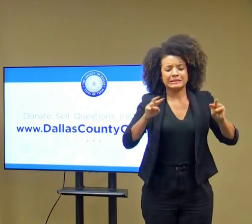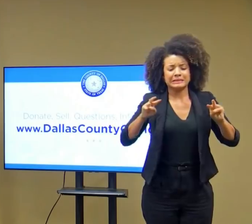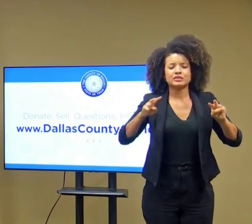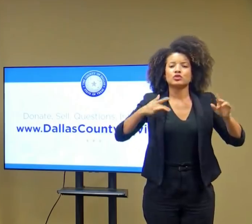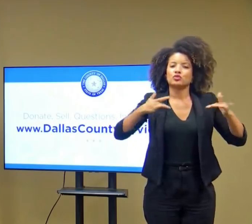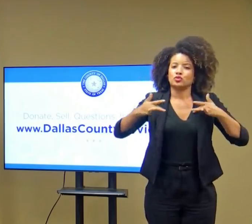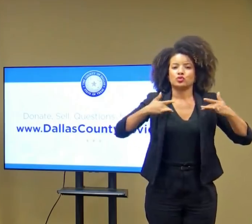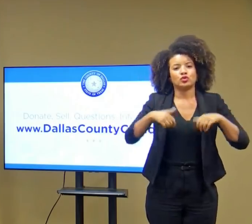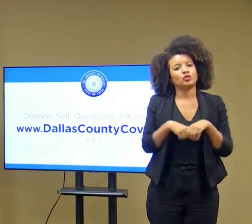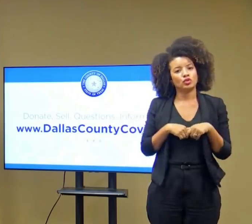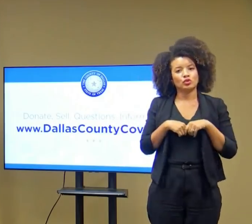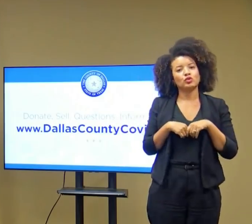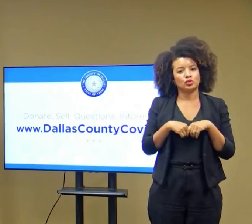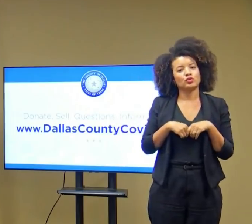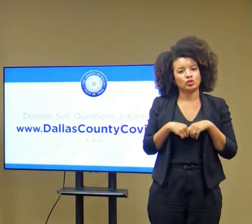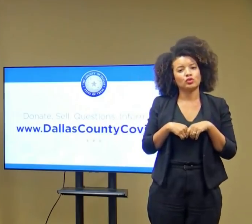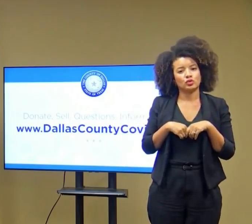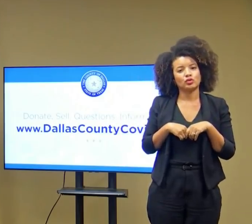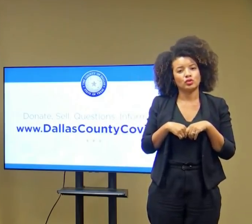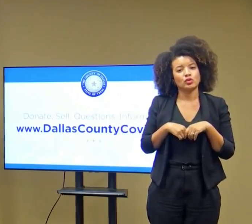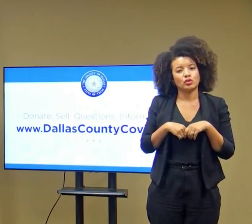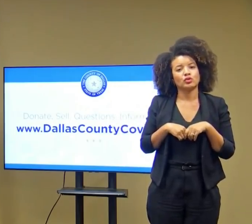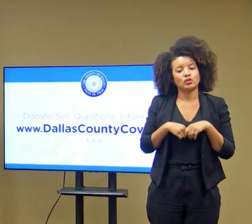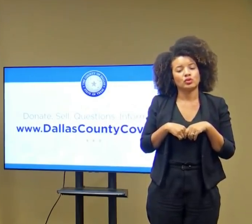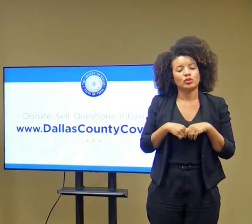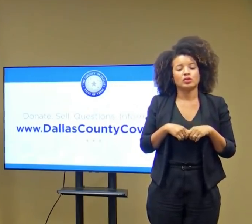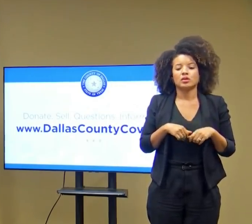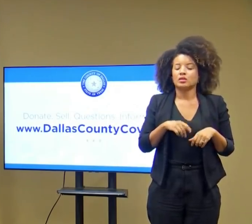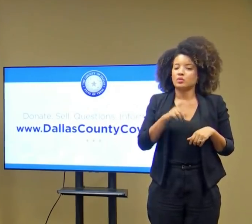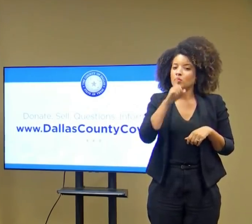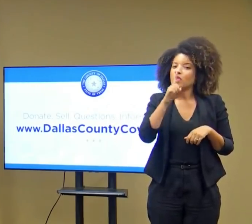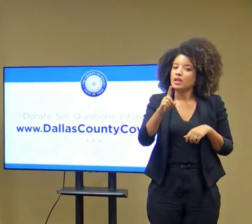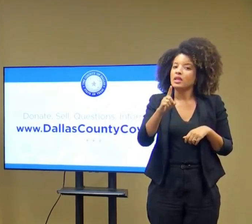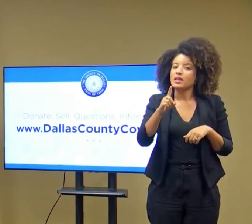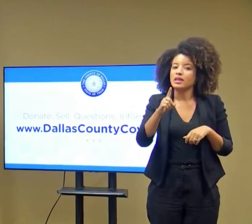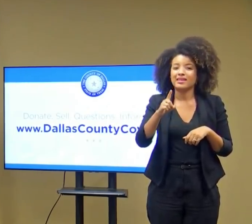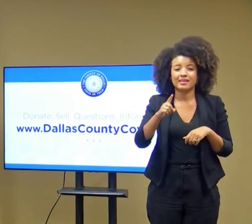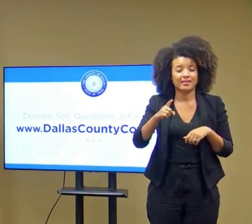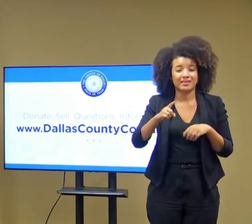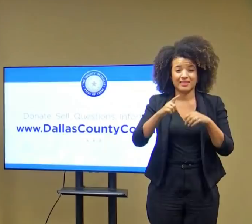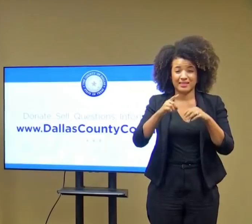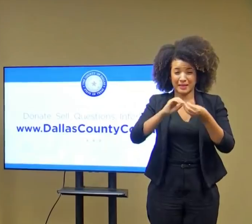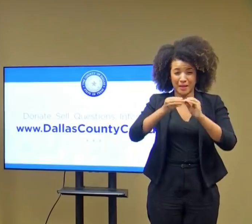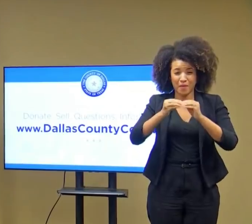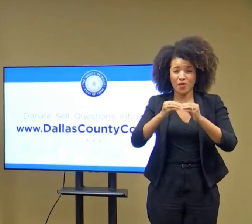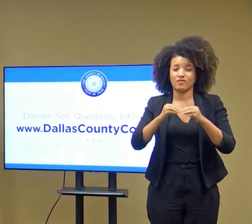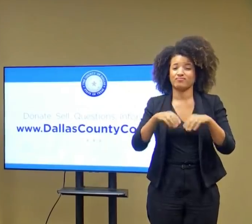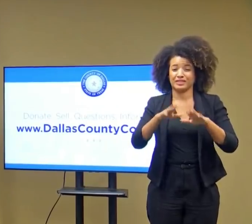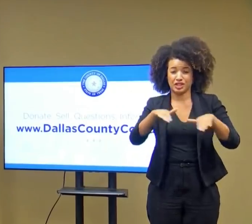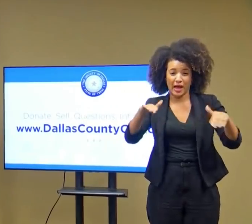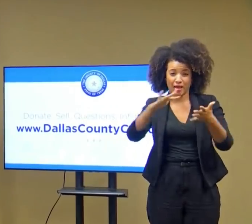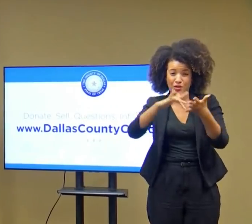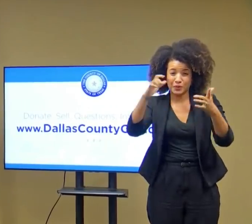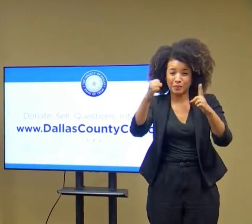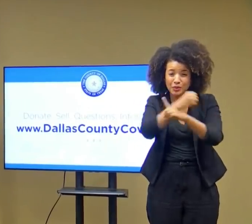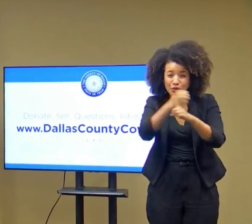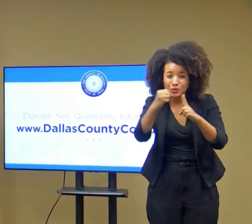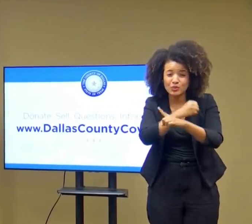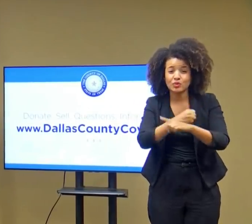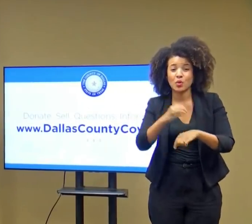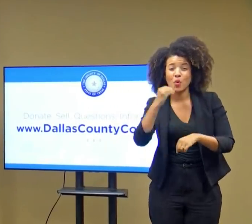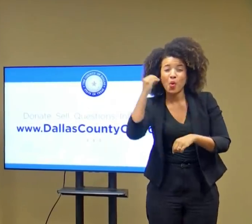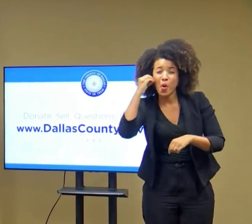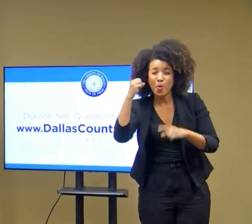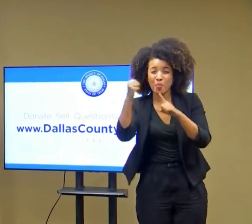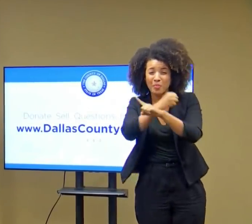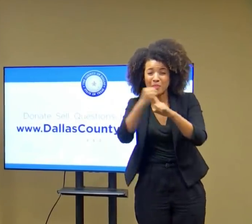a 6-fold increase in the reports of child abuse and domestic violence. So I